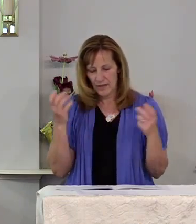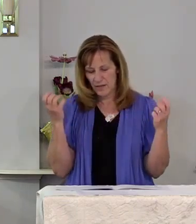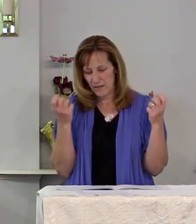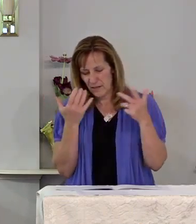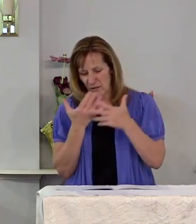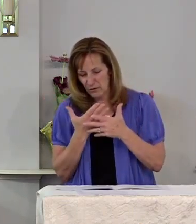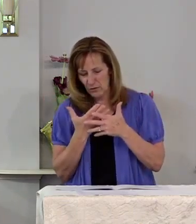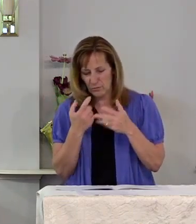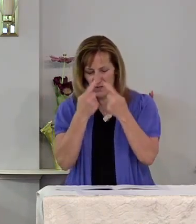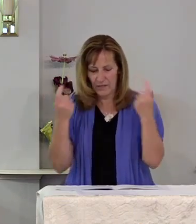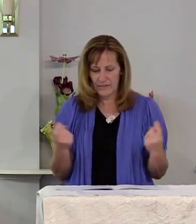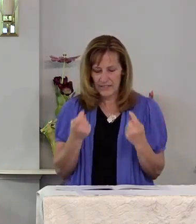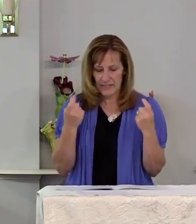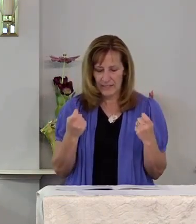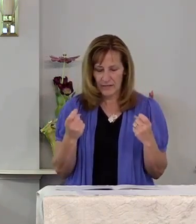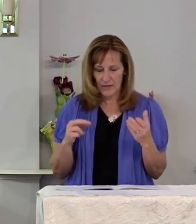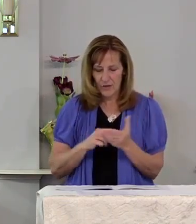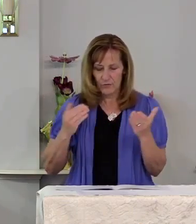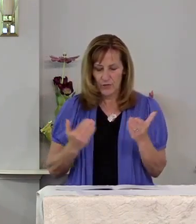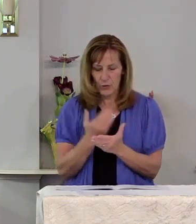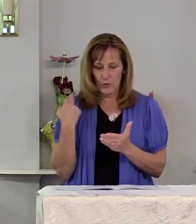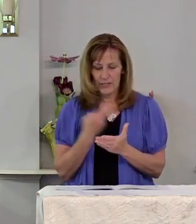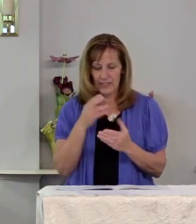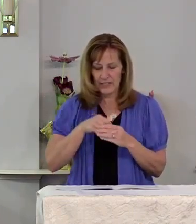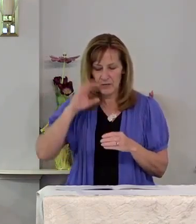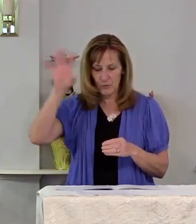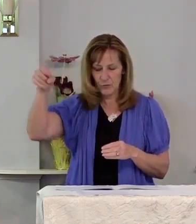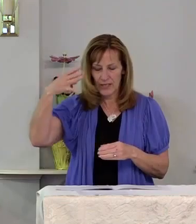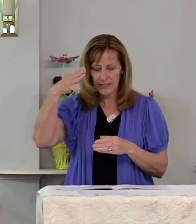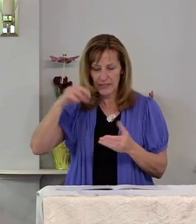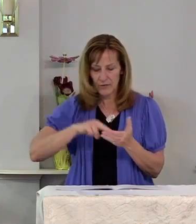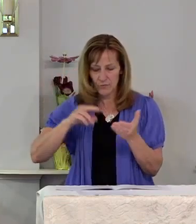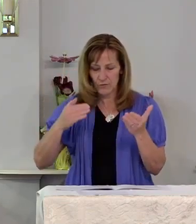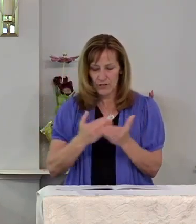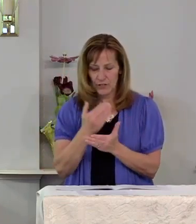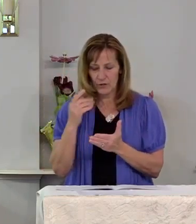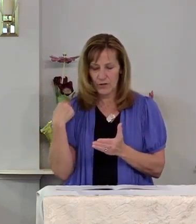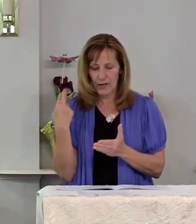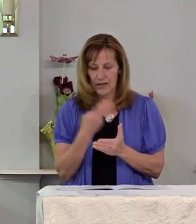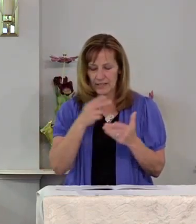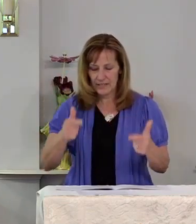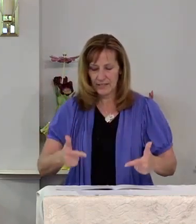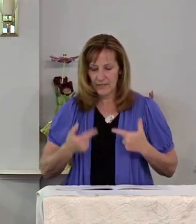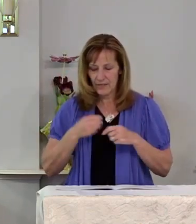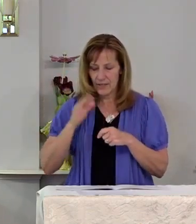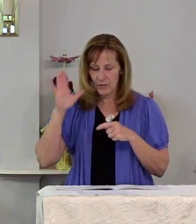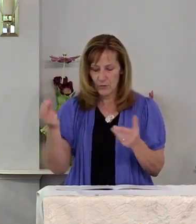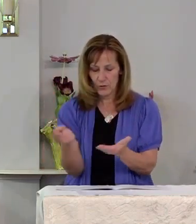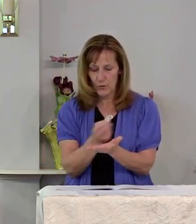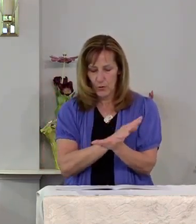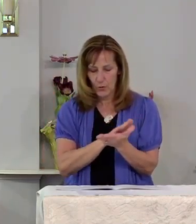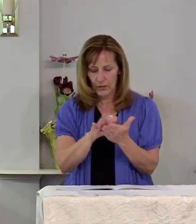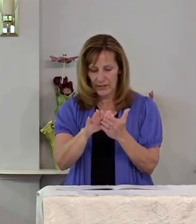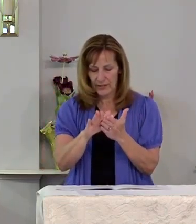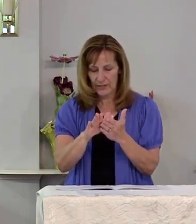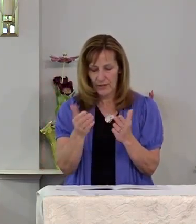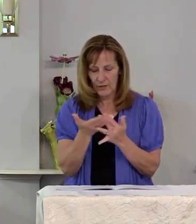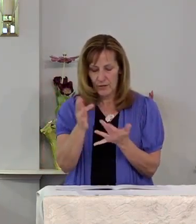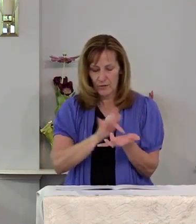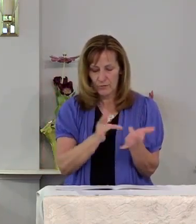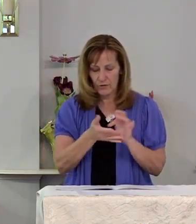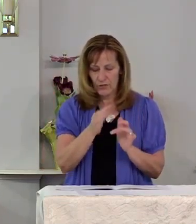the gloom of sin. Renew us in grace and restore us to living in your holiness.